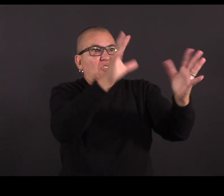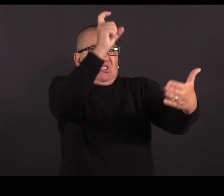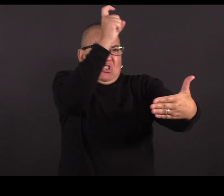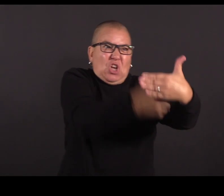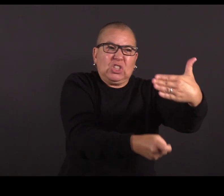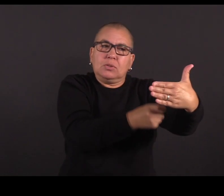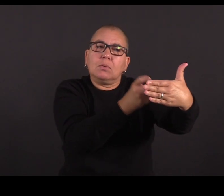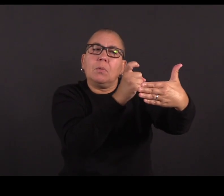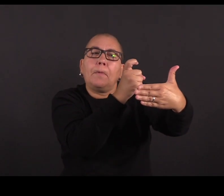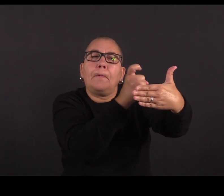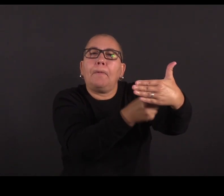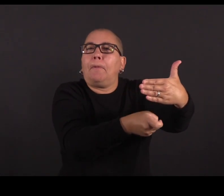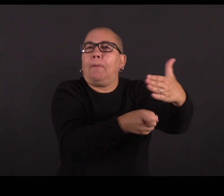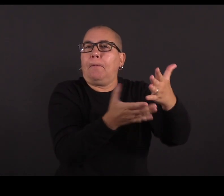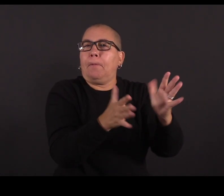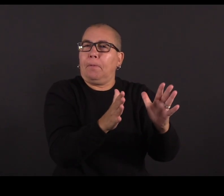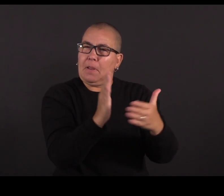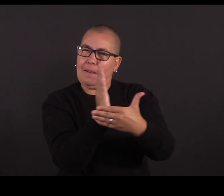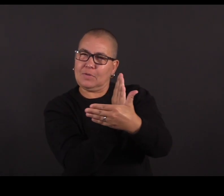average median income.